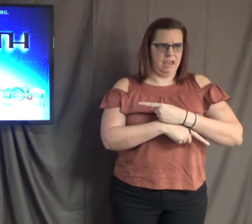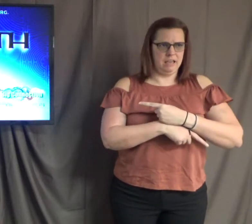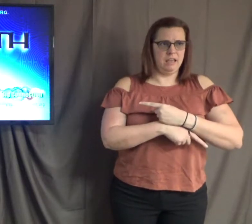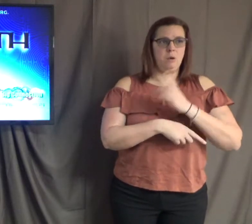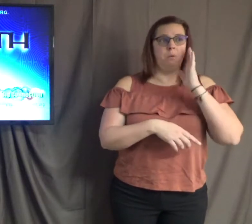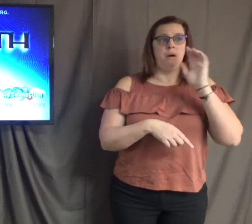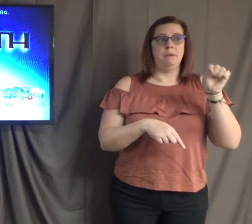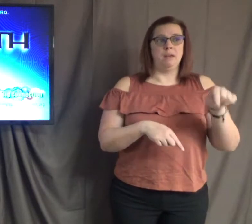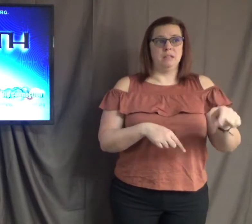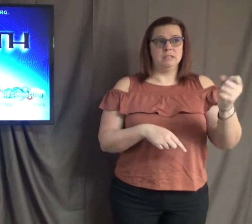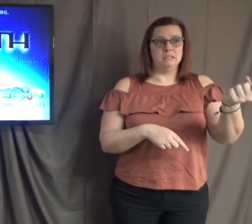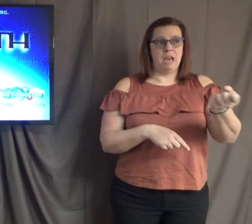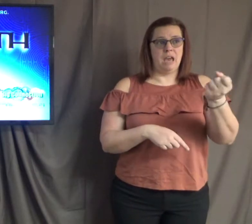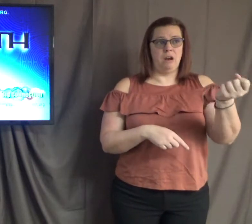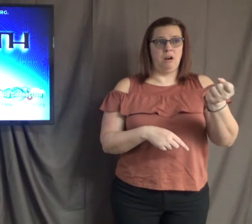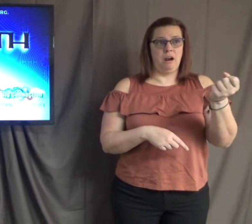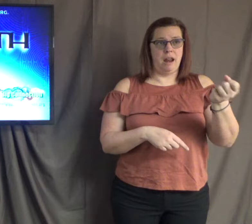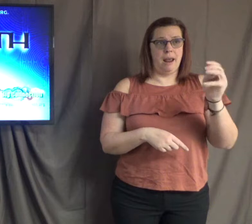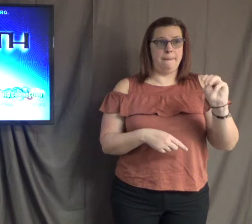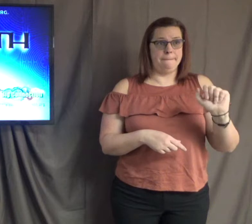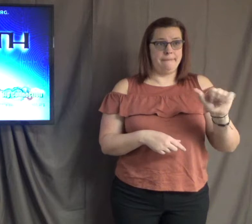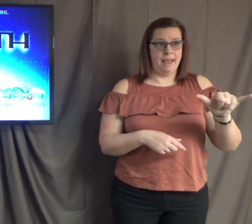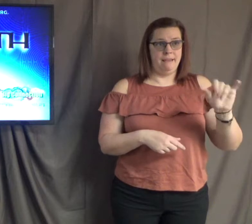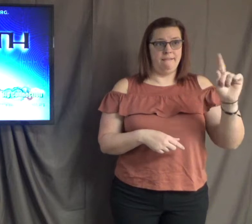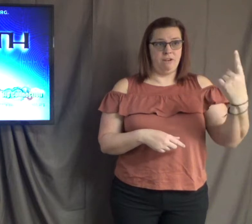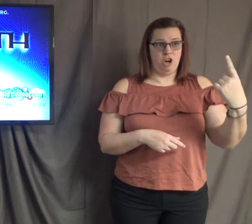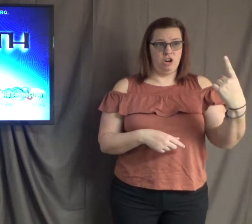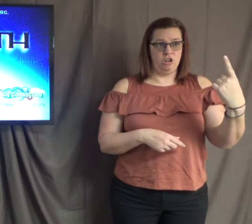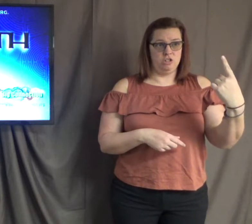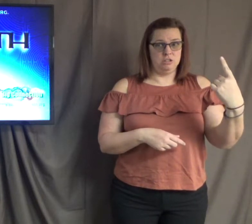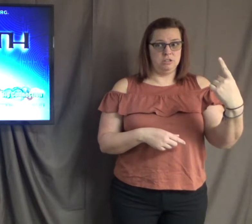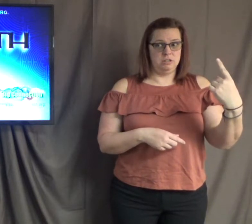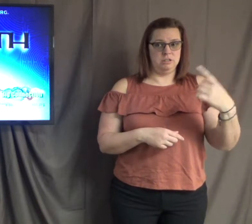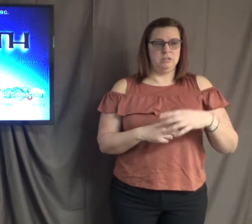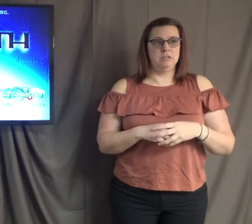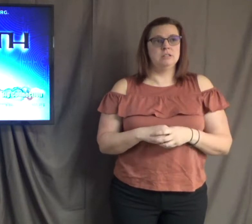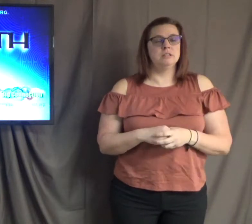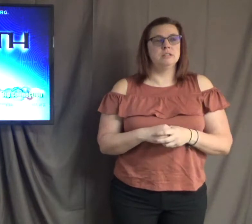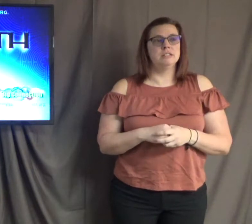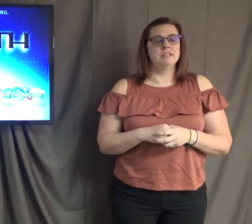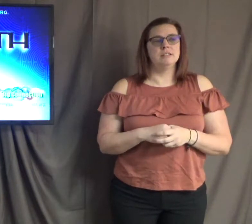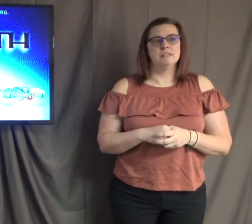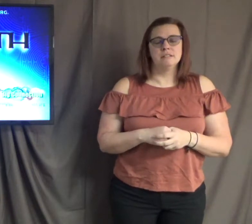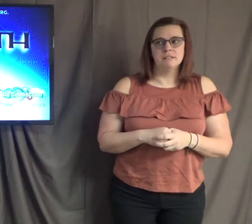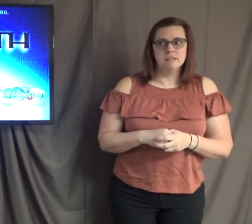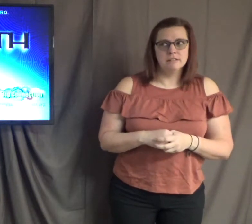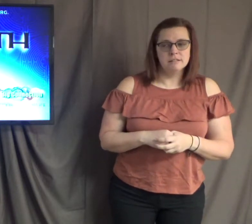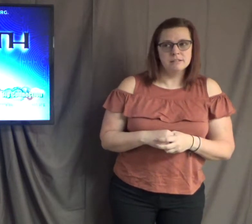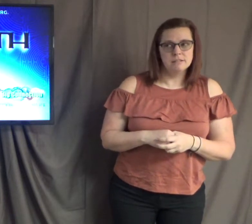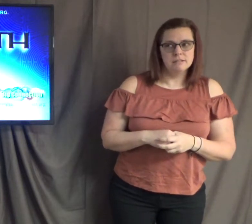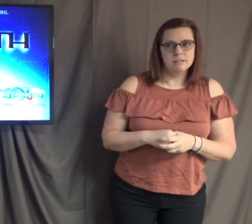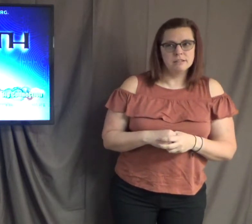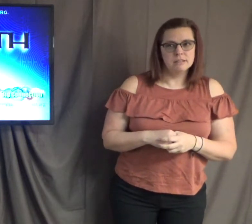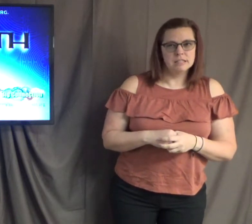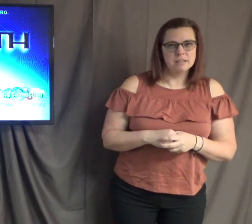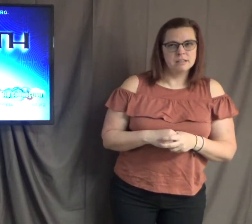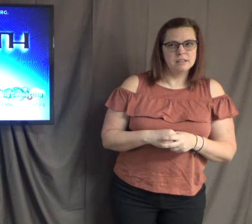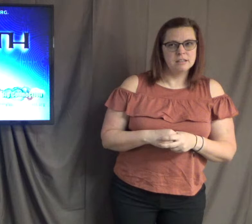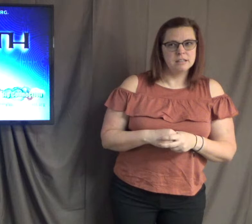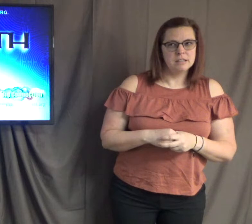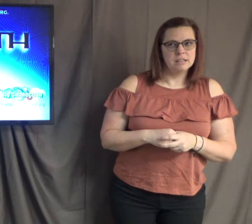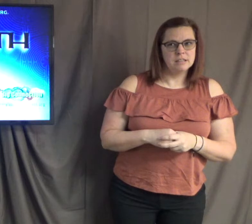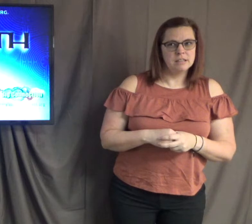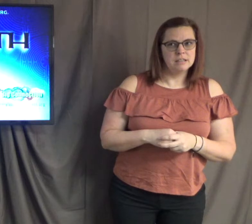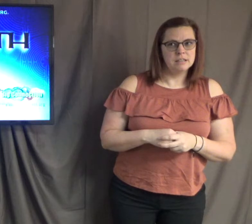is Saturday, May 1st, and we're going to have a labyrinth walking, the